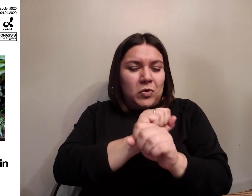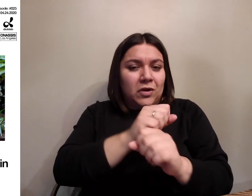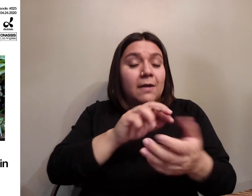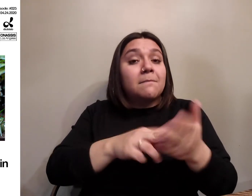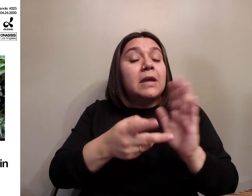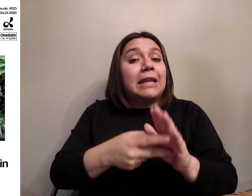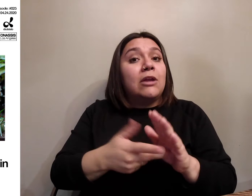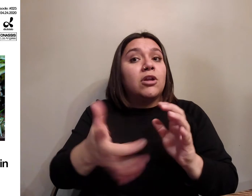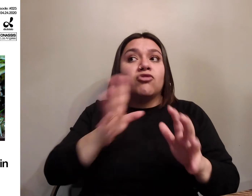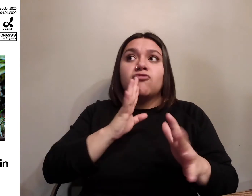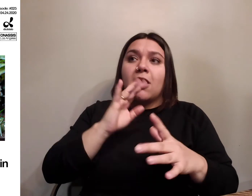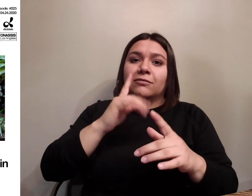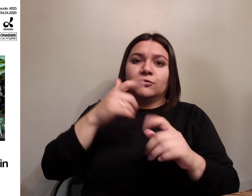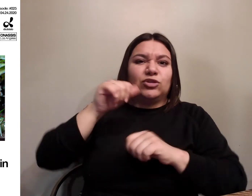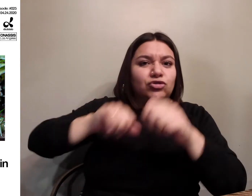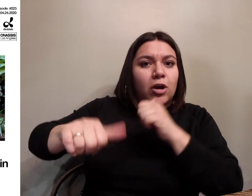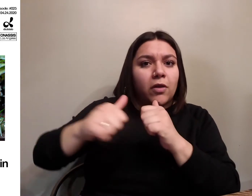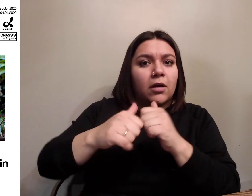take you backwards